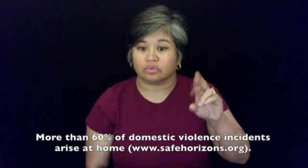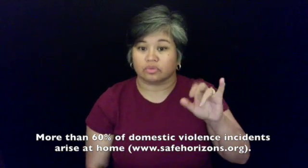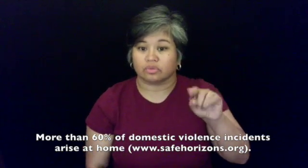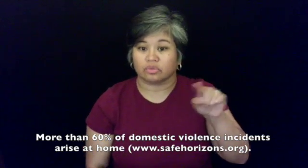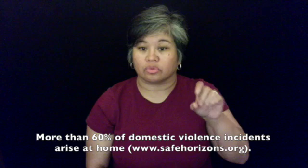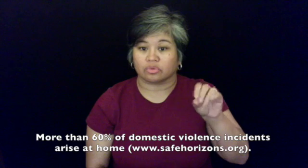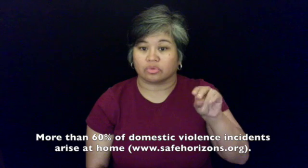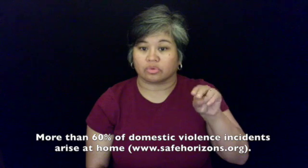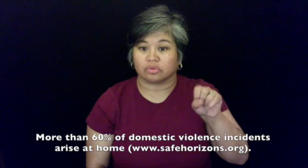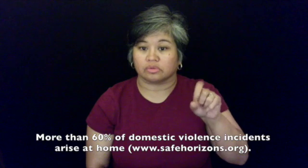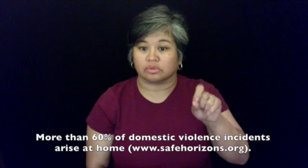www.safehorizons.org.